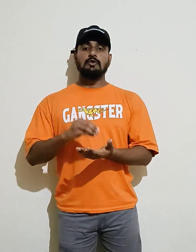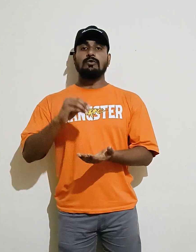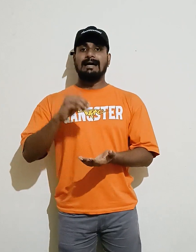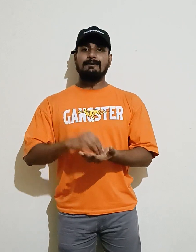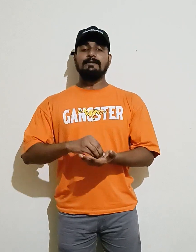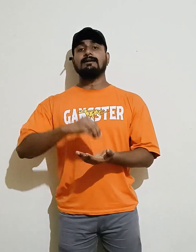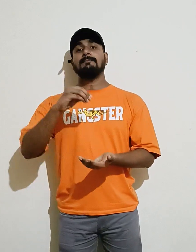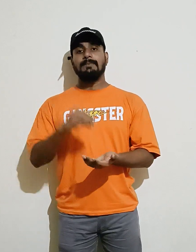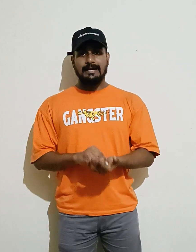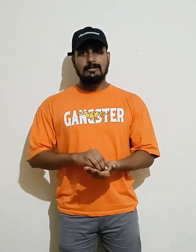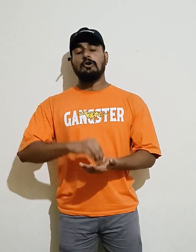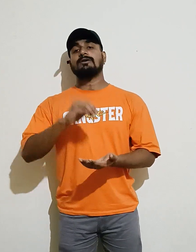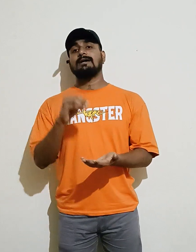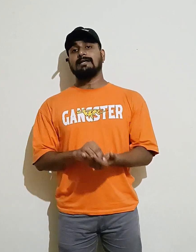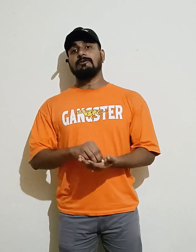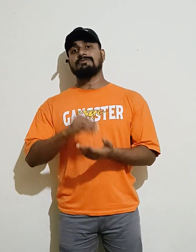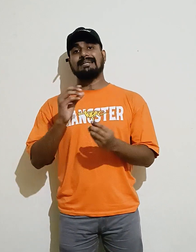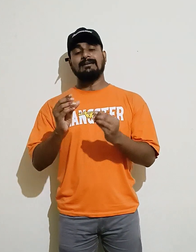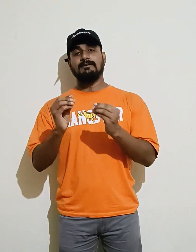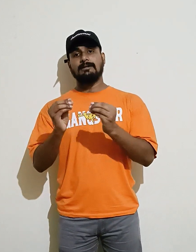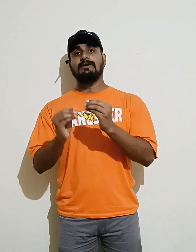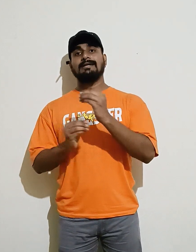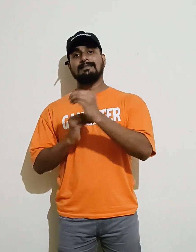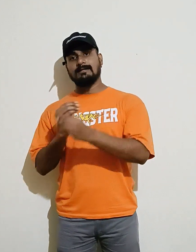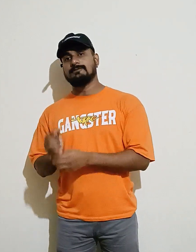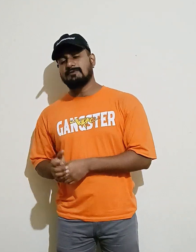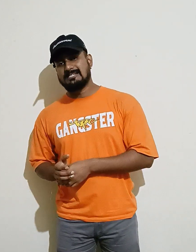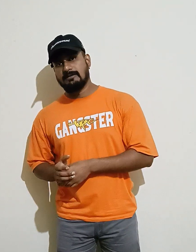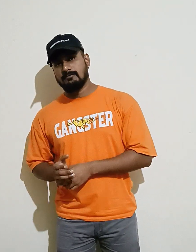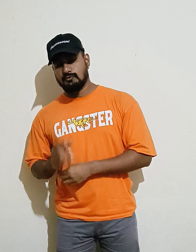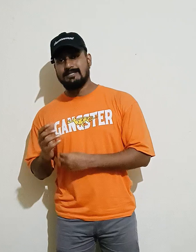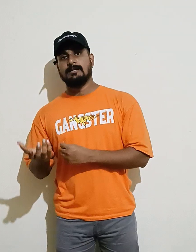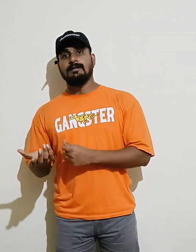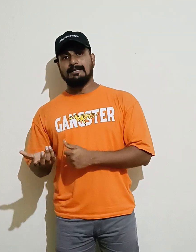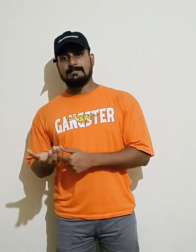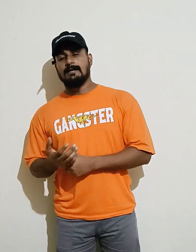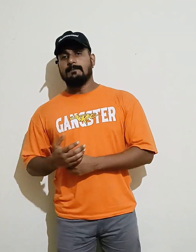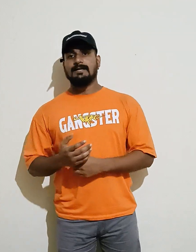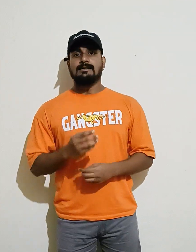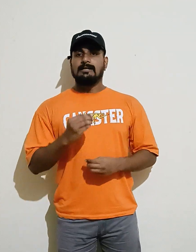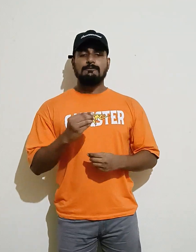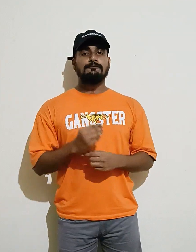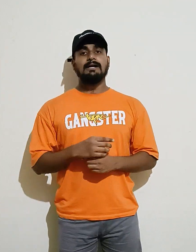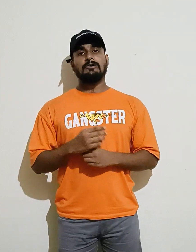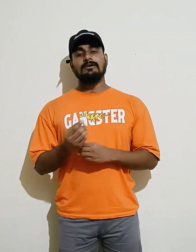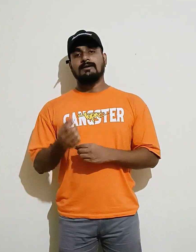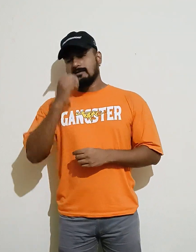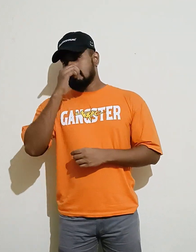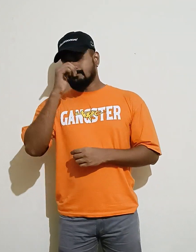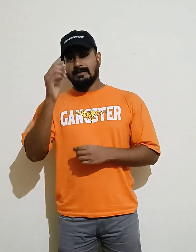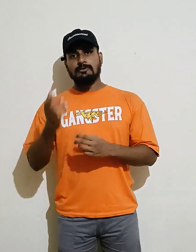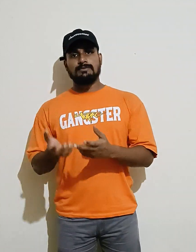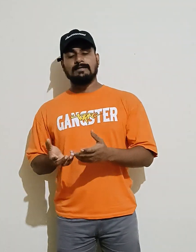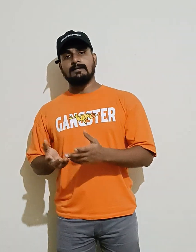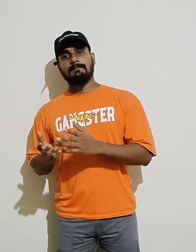to having a break or continue state keyword in the switch case, because if we are not using the